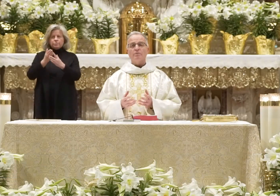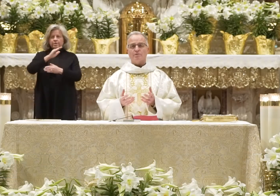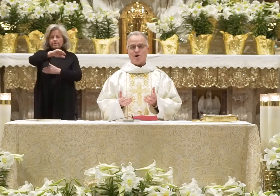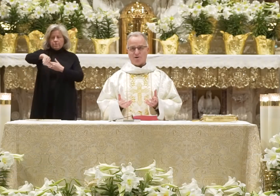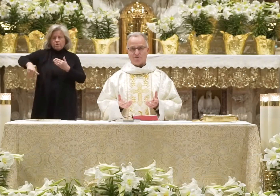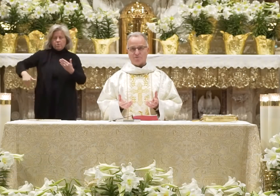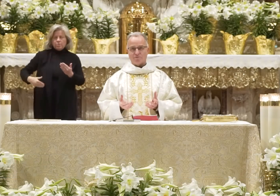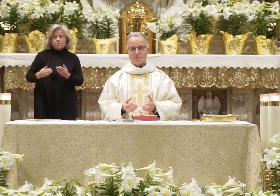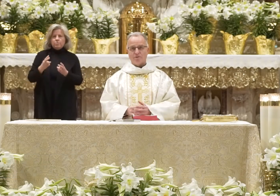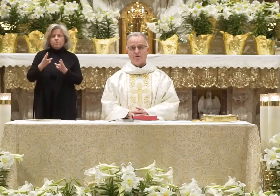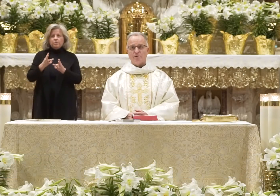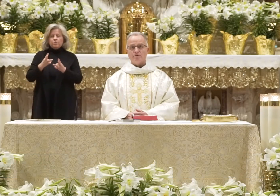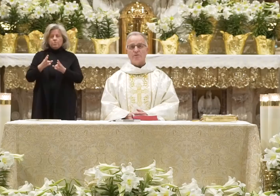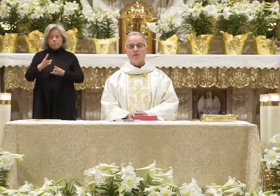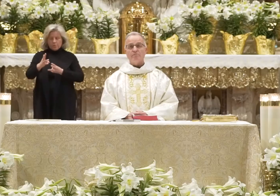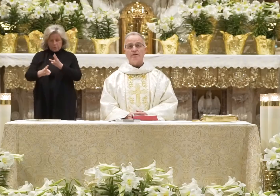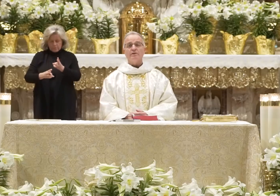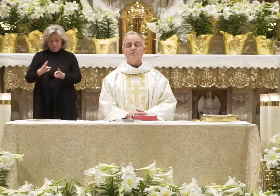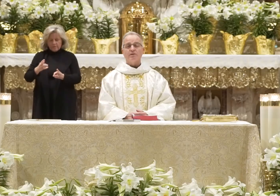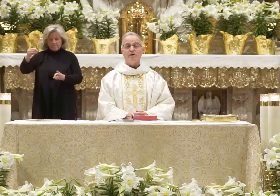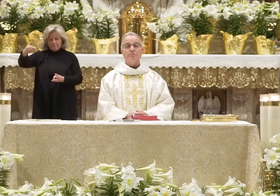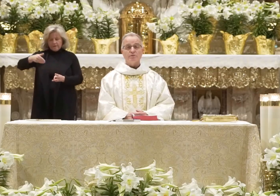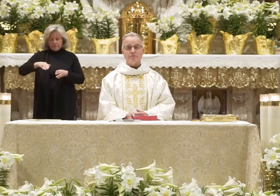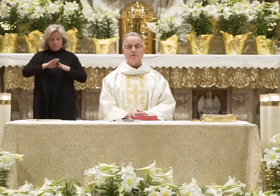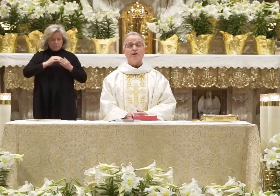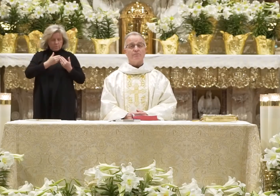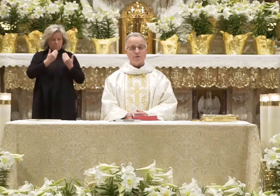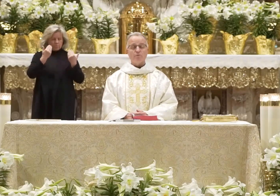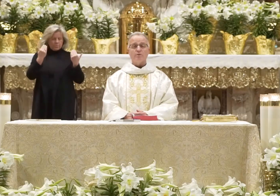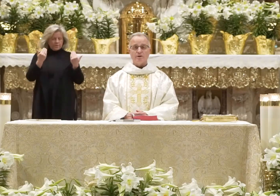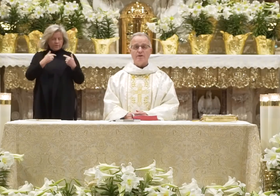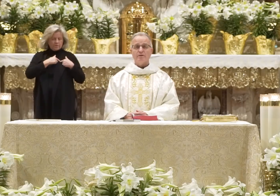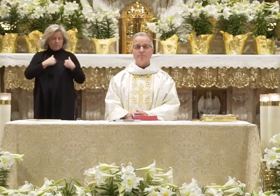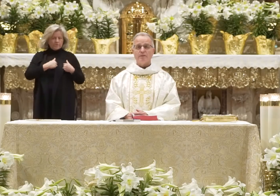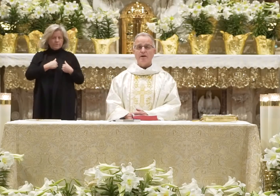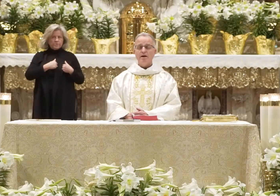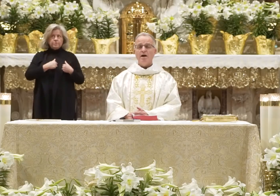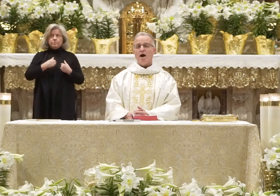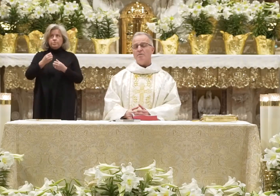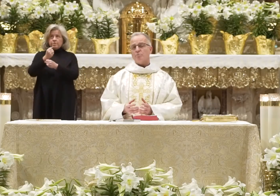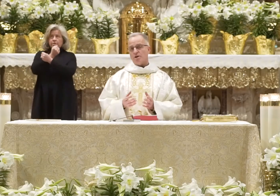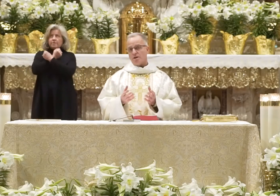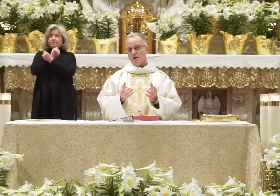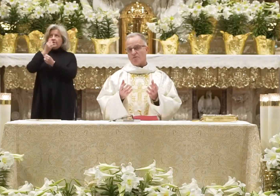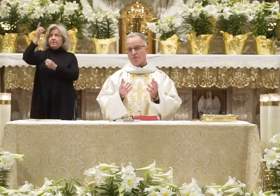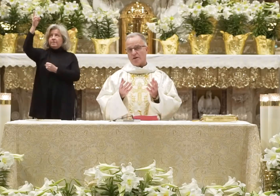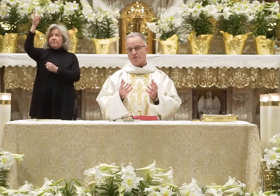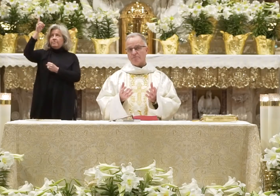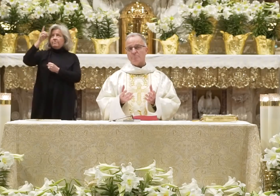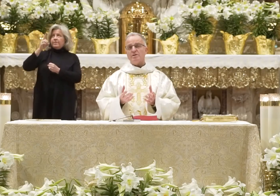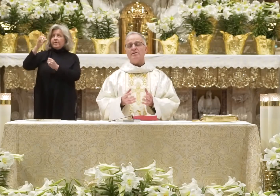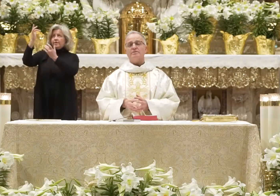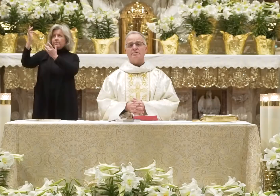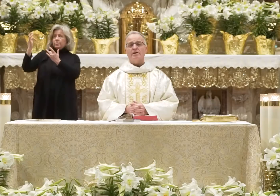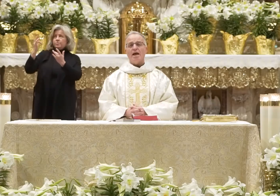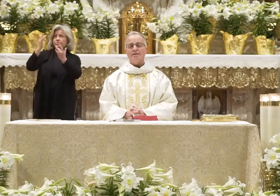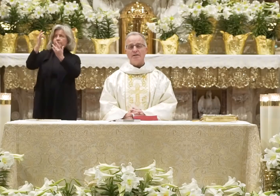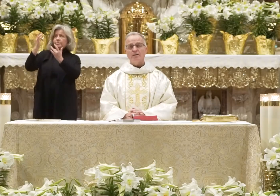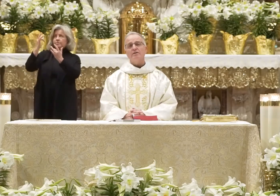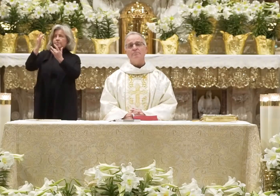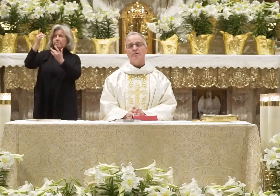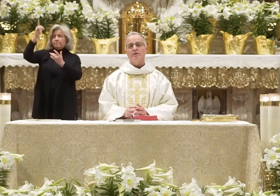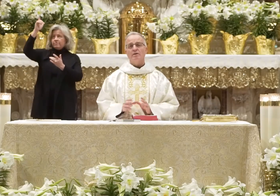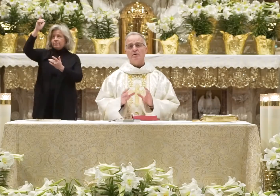to open their hearts to the loving divine mercy of our Lord. I pray now that that gift of peace